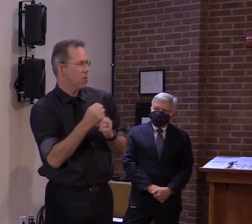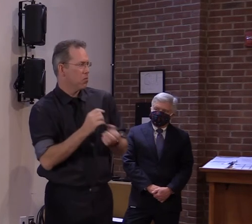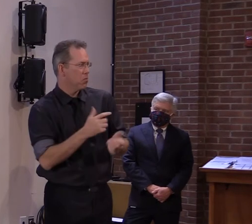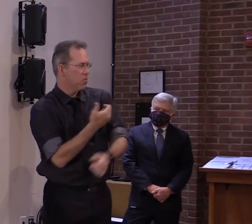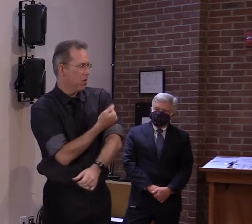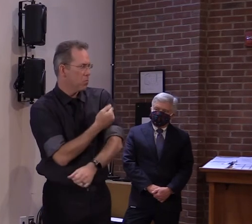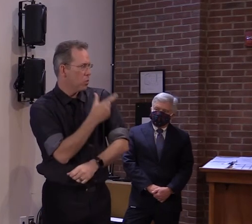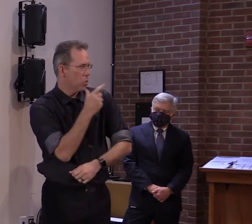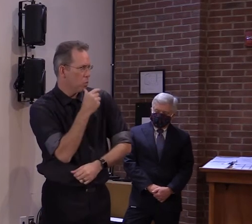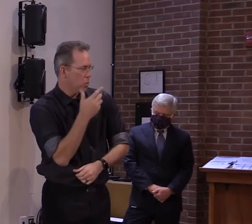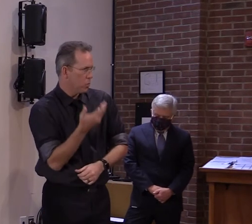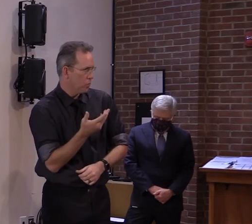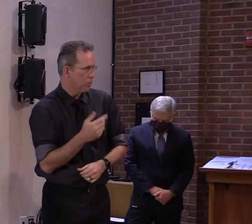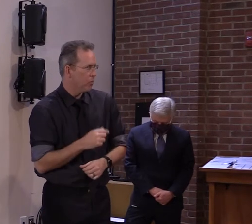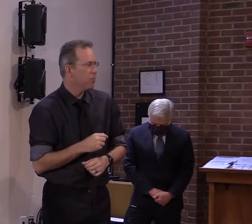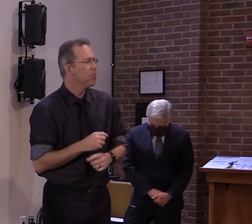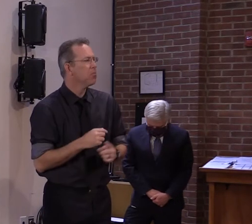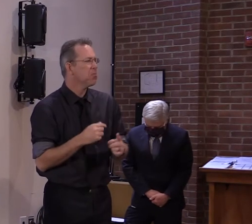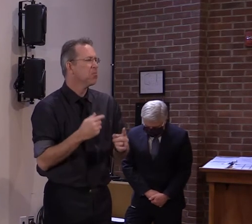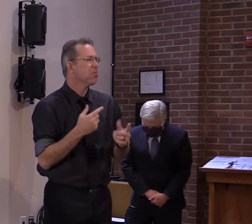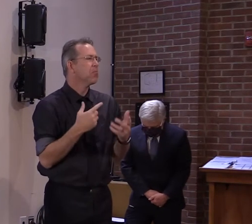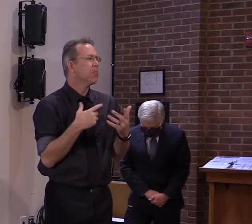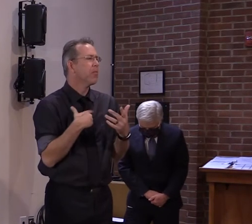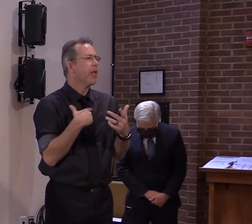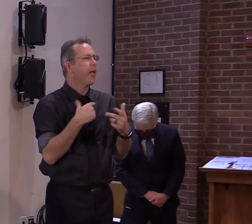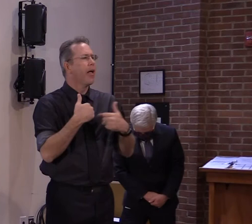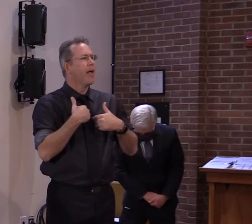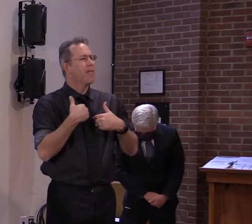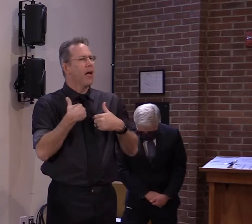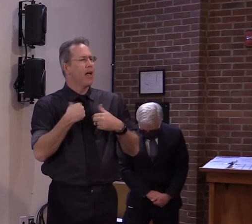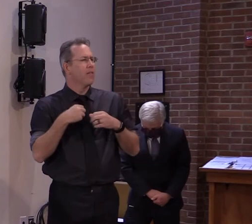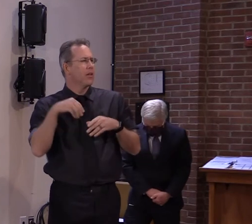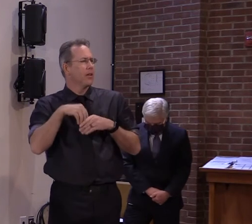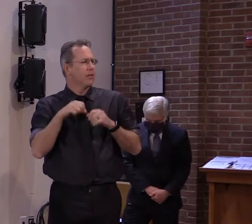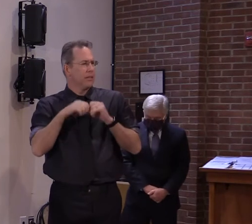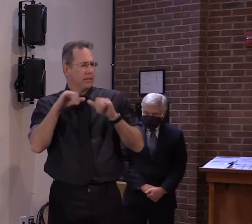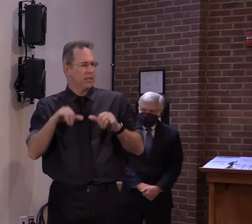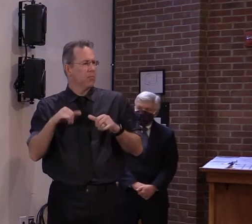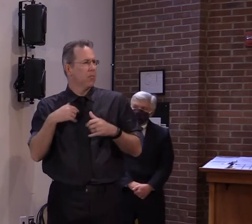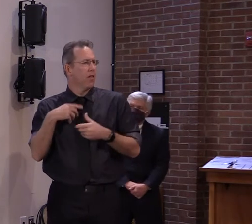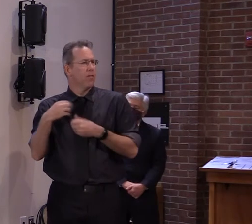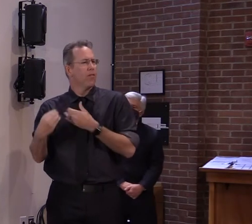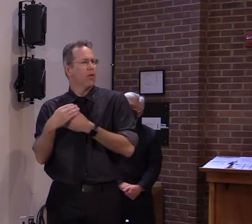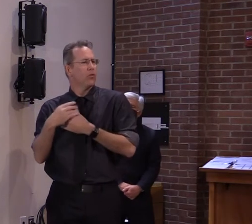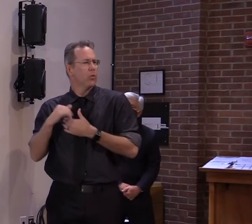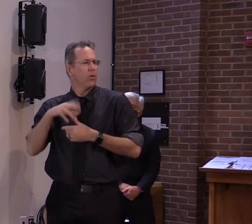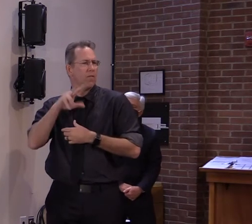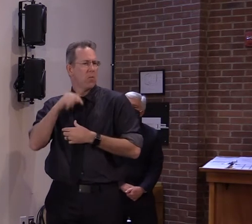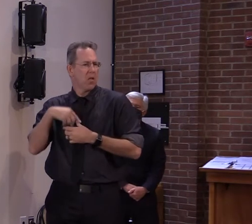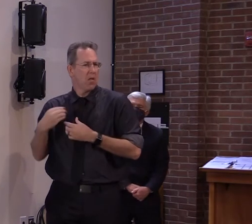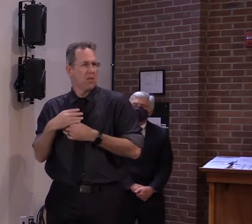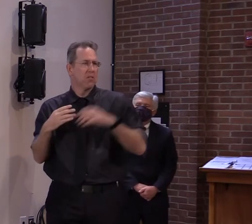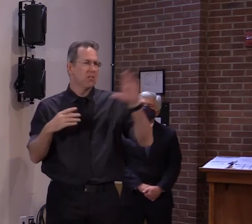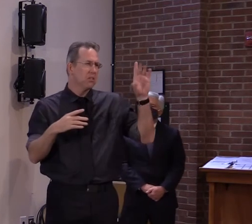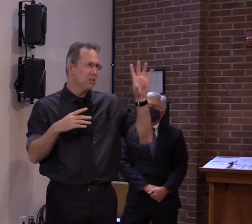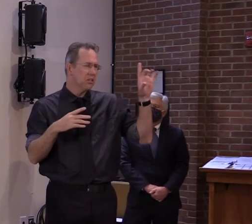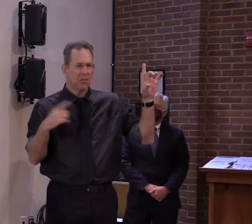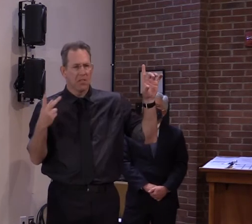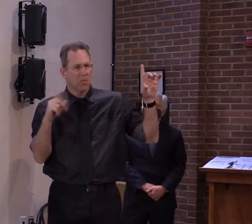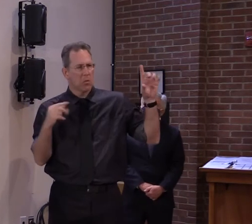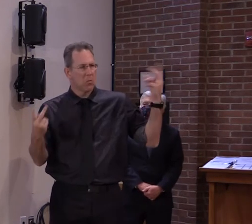own in-state implementation advisory committee, which is also looking at the same questions. But priority group